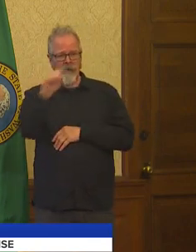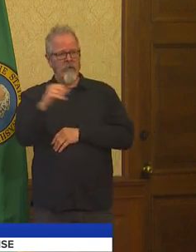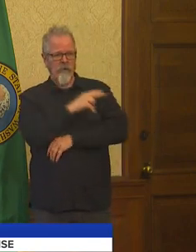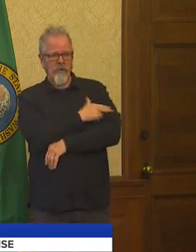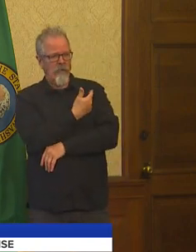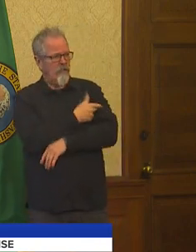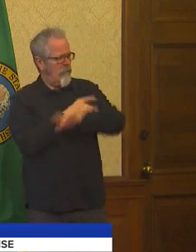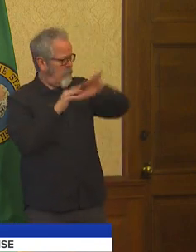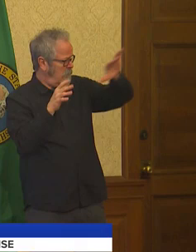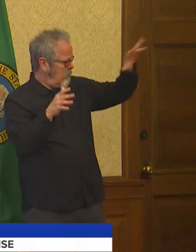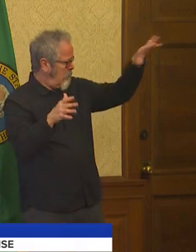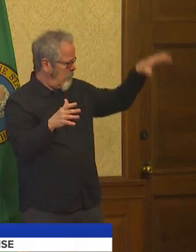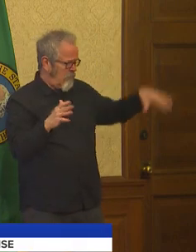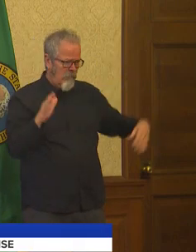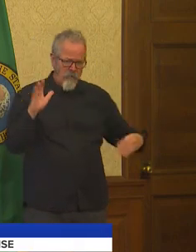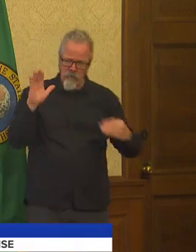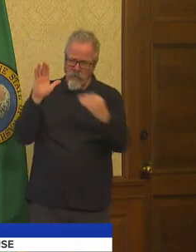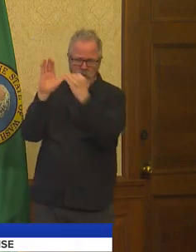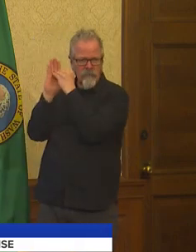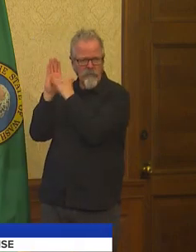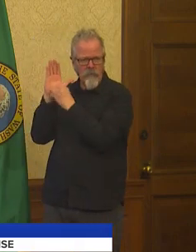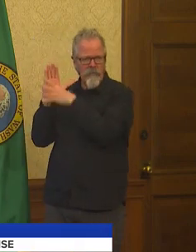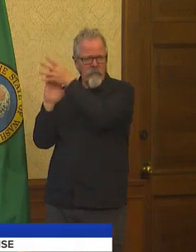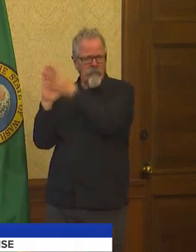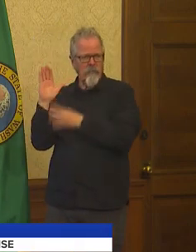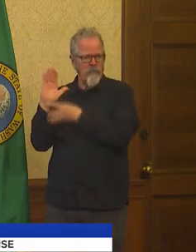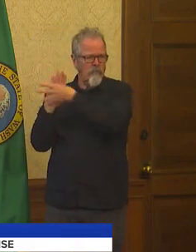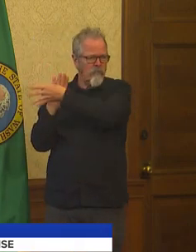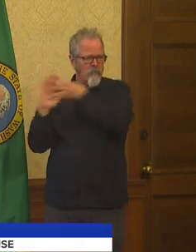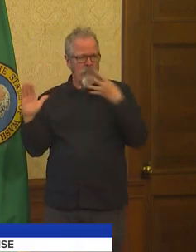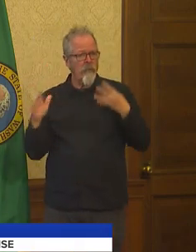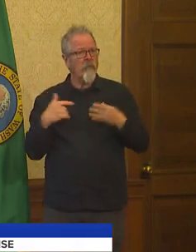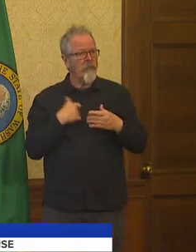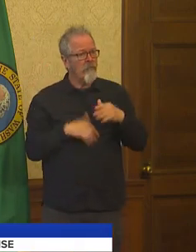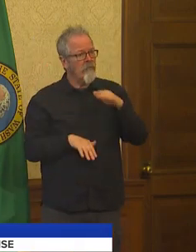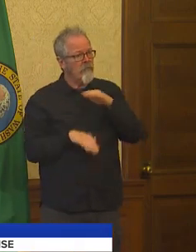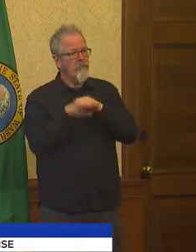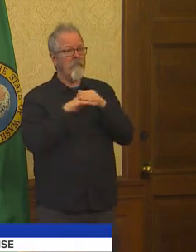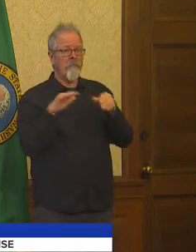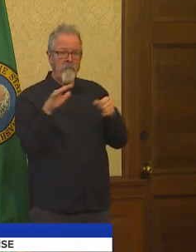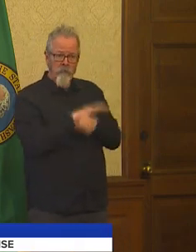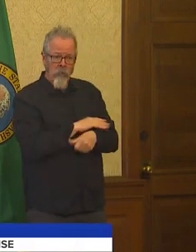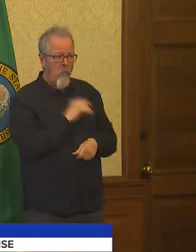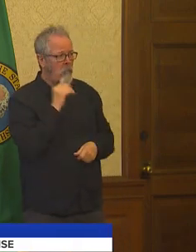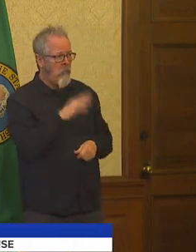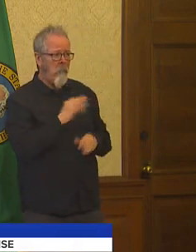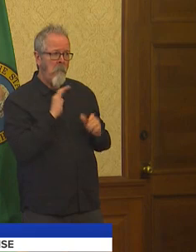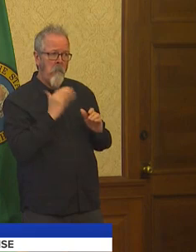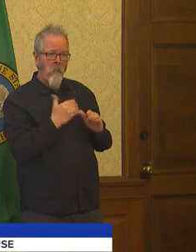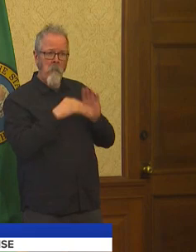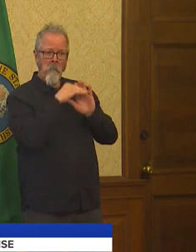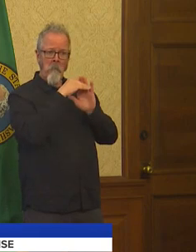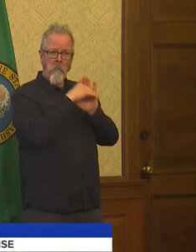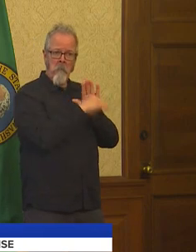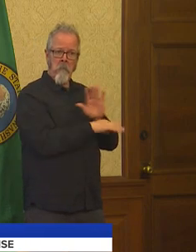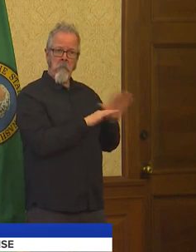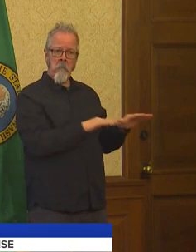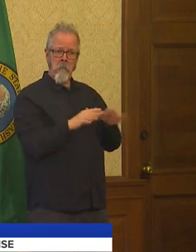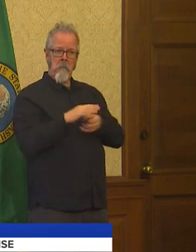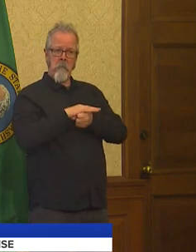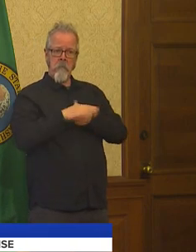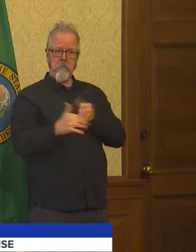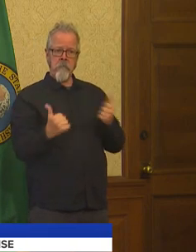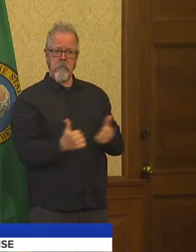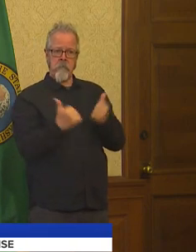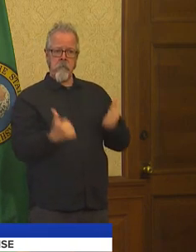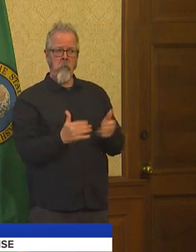at, obviously, the ability of our testing, contact tracing, and isolation facilities to do the job.